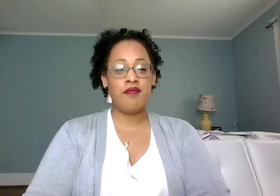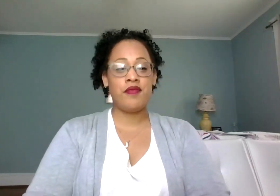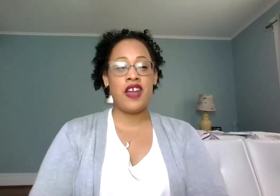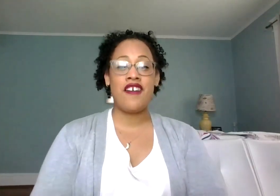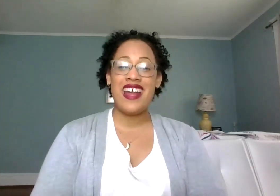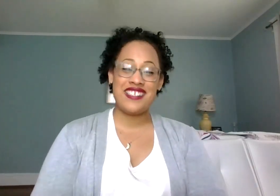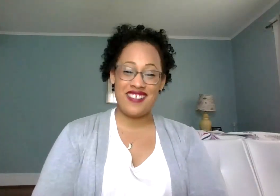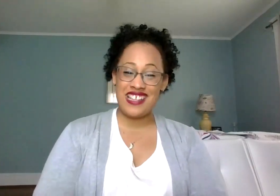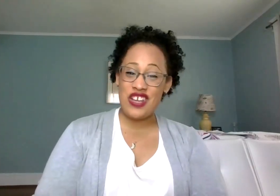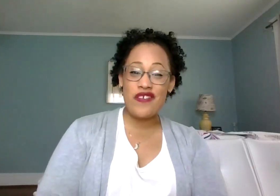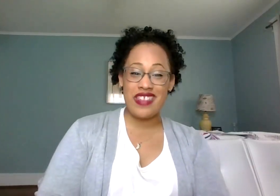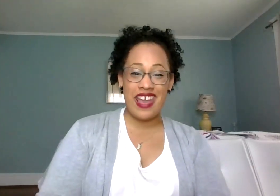All right, so let's go over that.